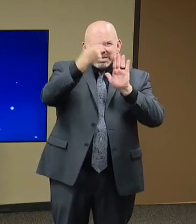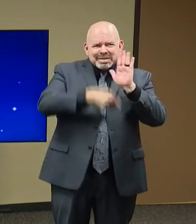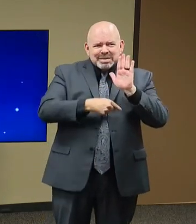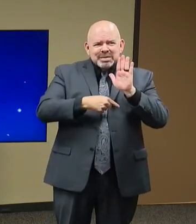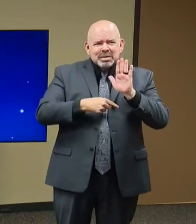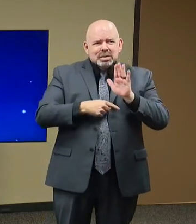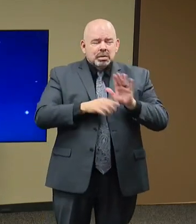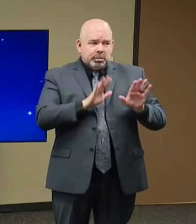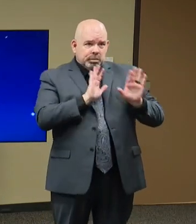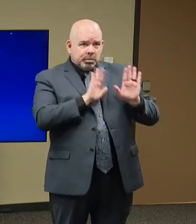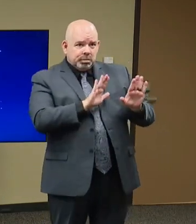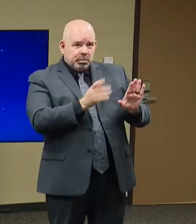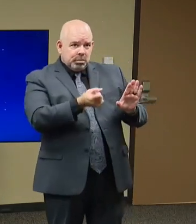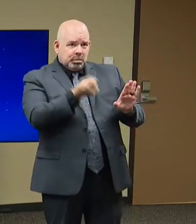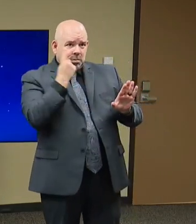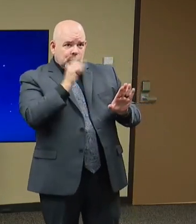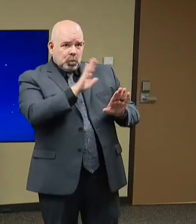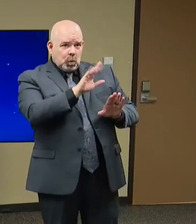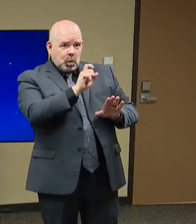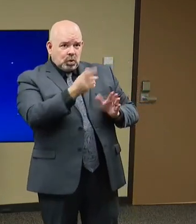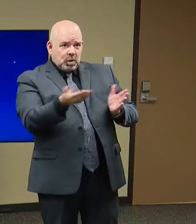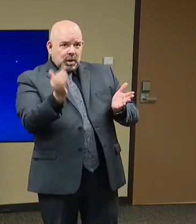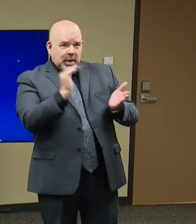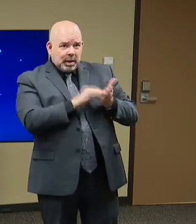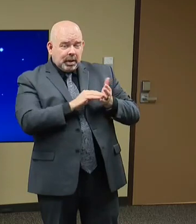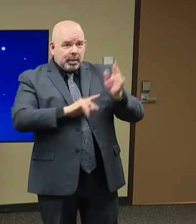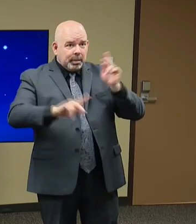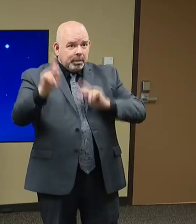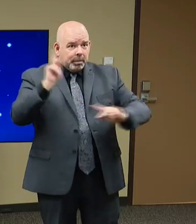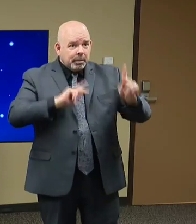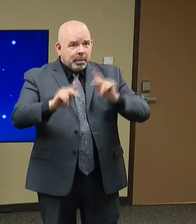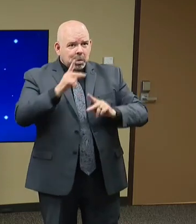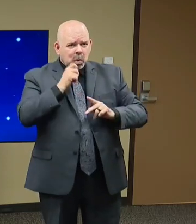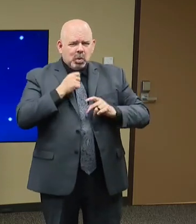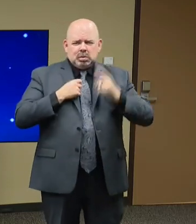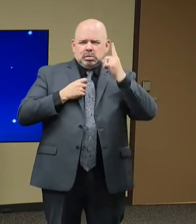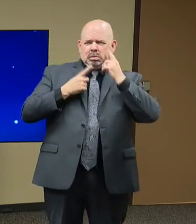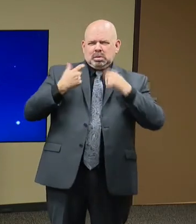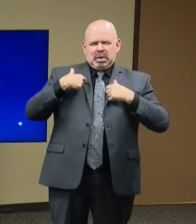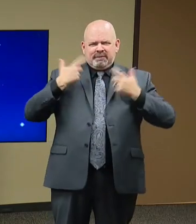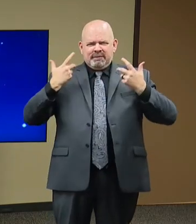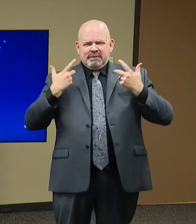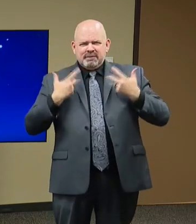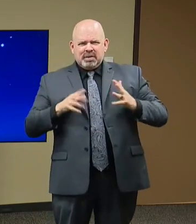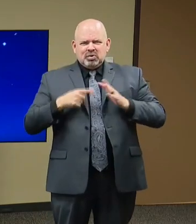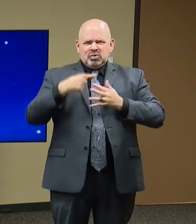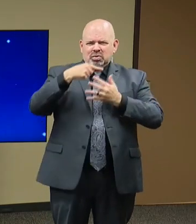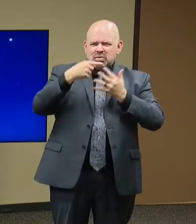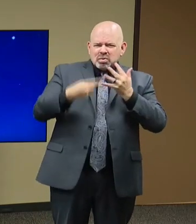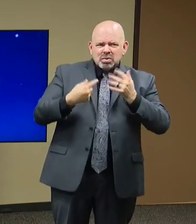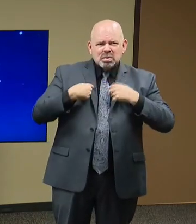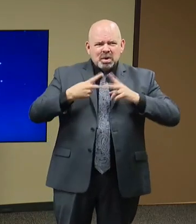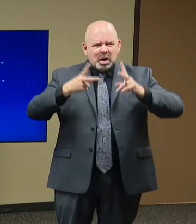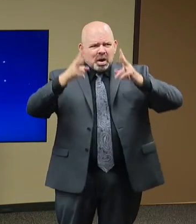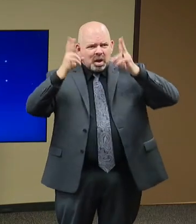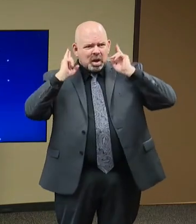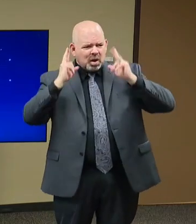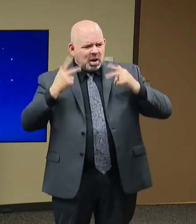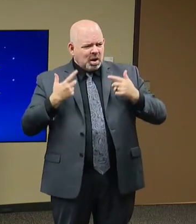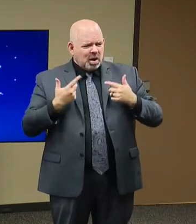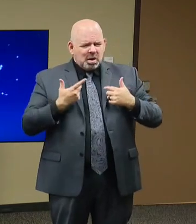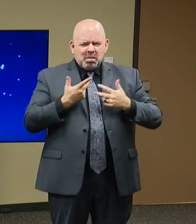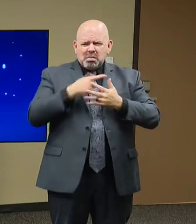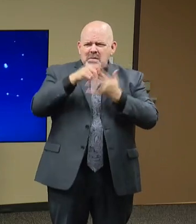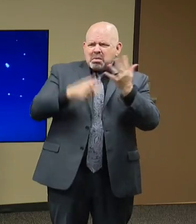regarding skeptics who said, hey, I've already been getting my haircut, I've been doing these things, now that we're